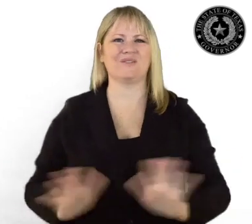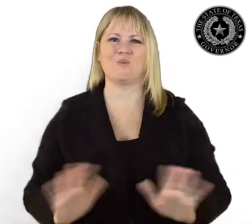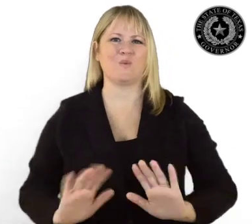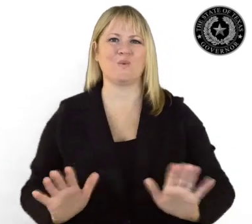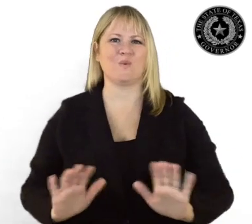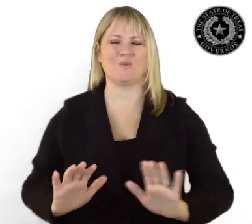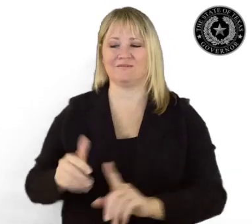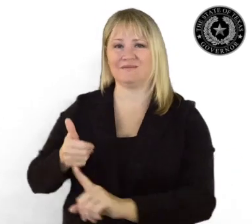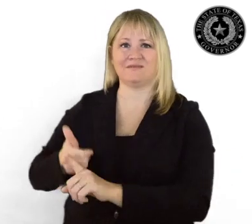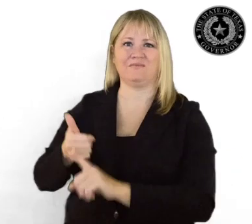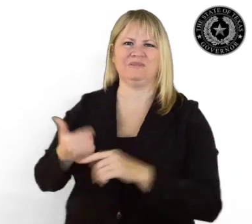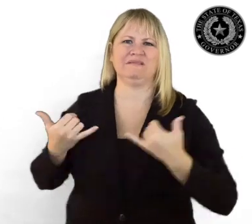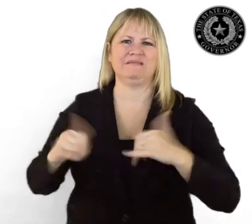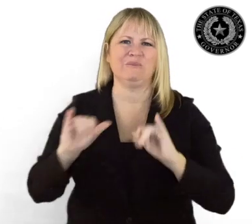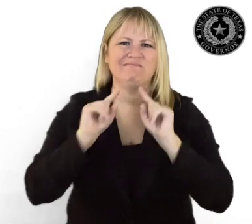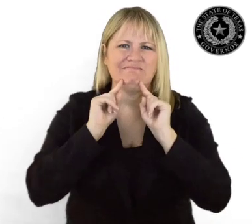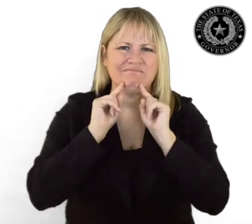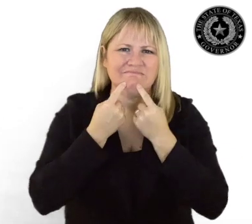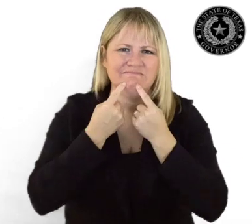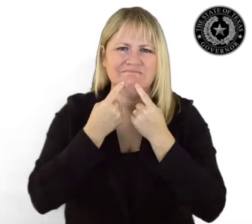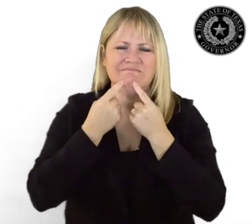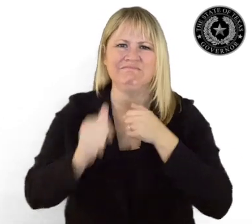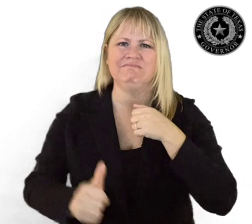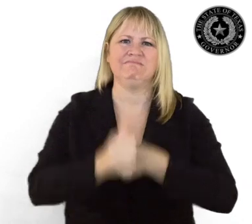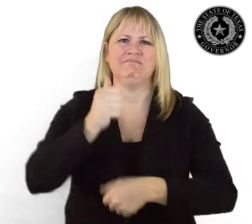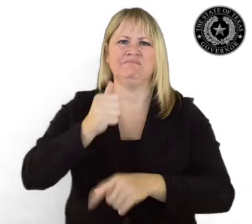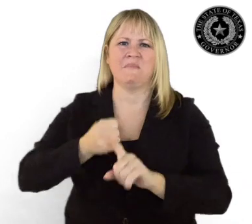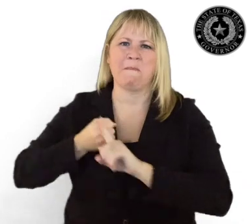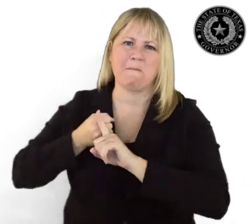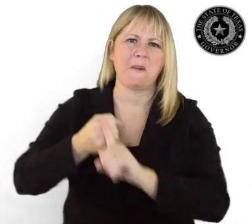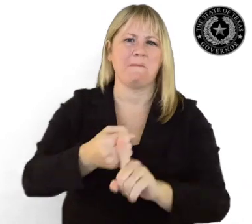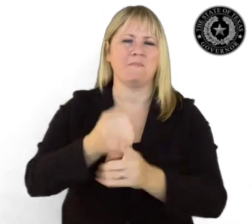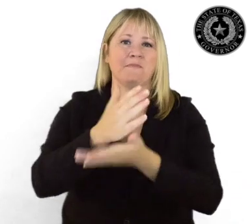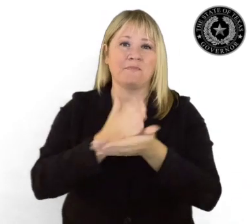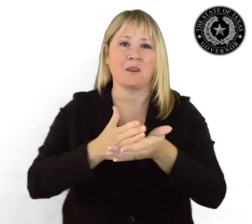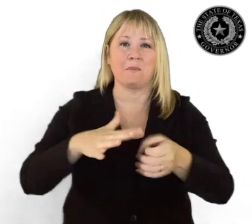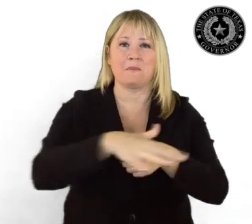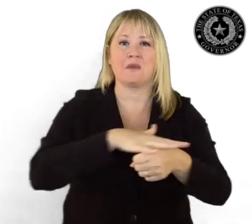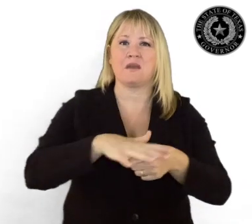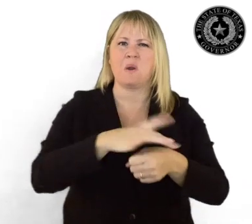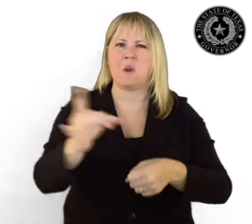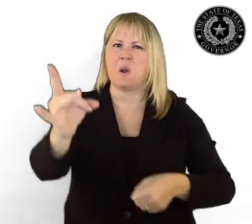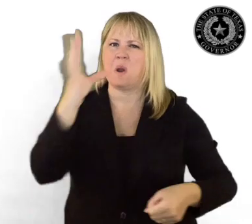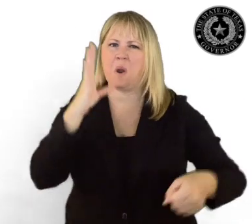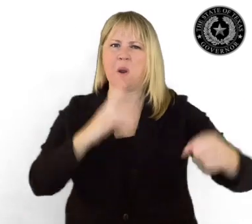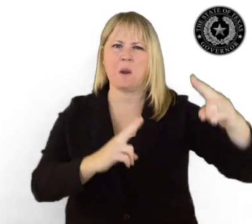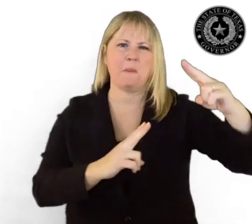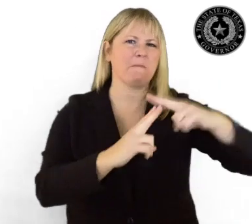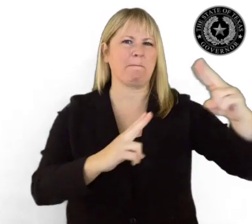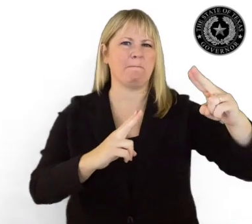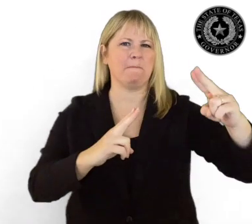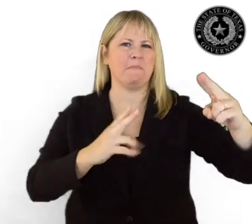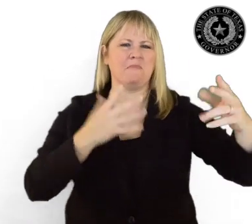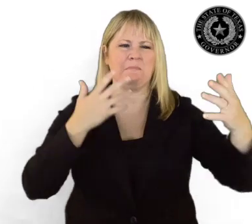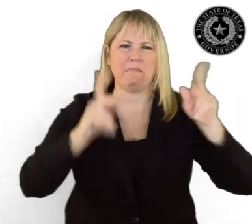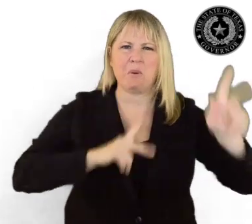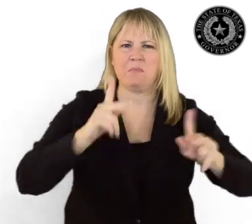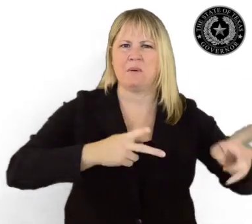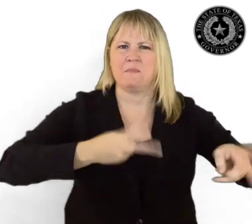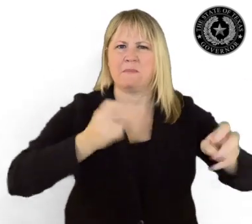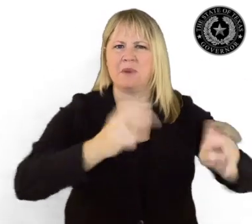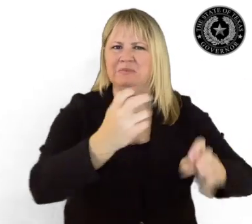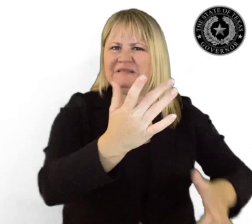and keeping Texas residents safe is for all Texans to consistently follow good hygiene and social distancing